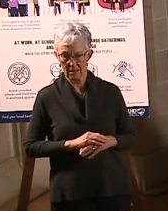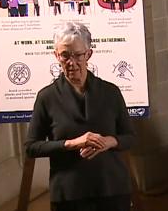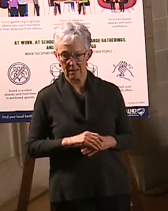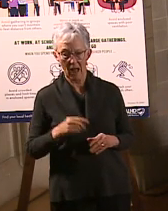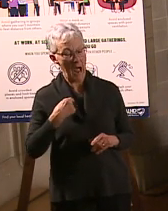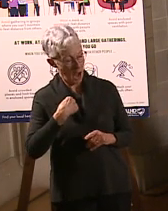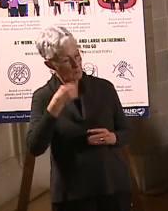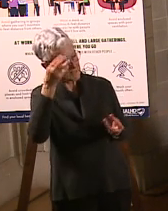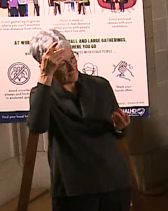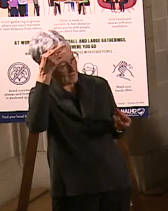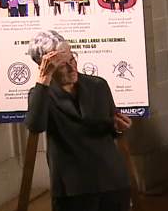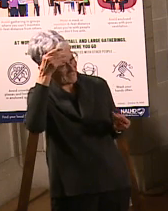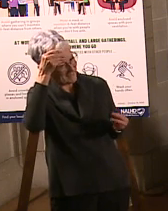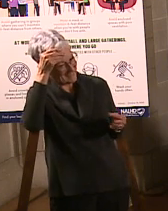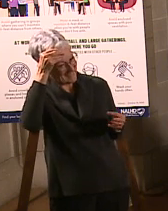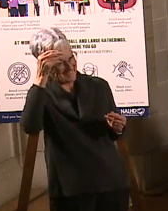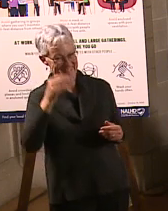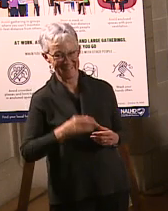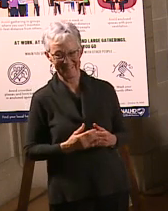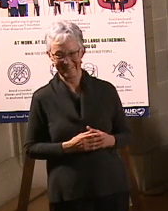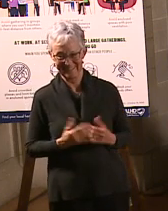thinking. Oh, okay.